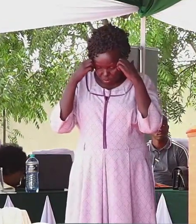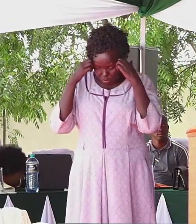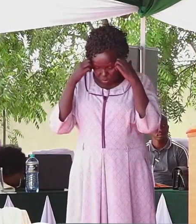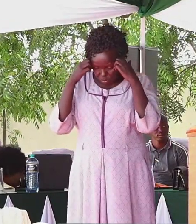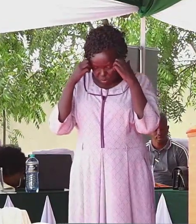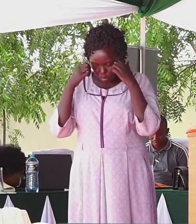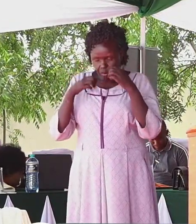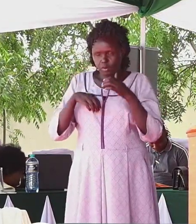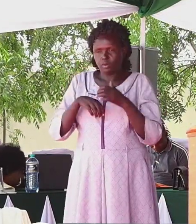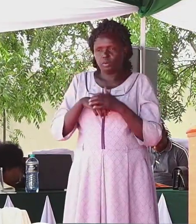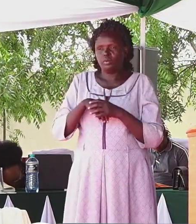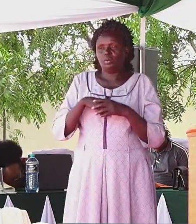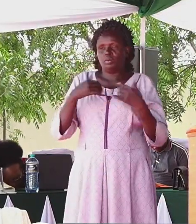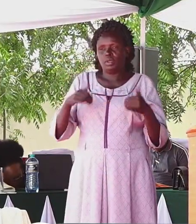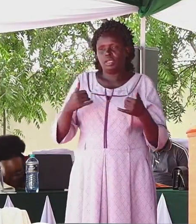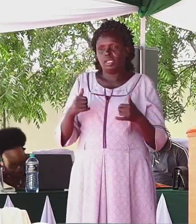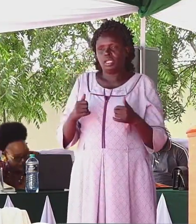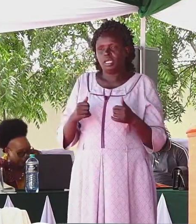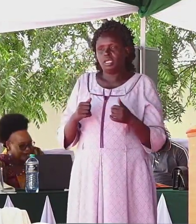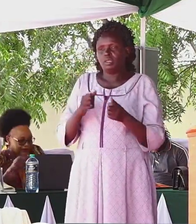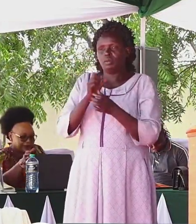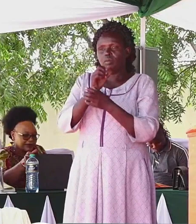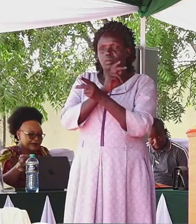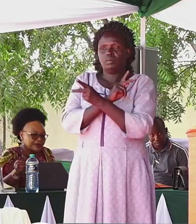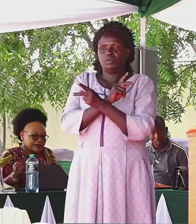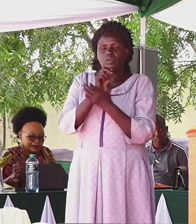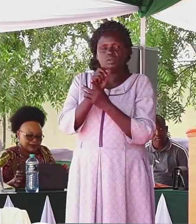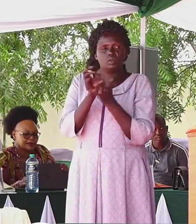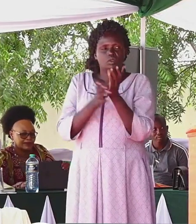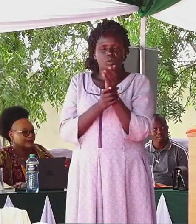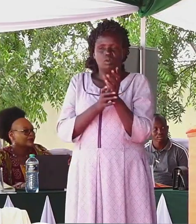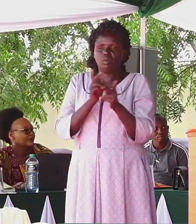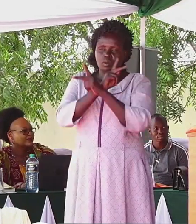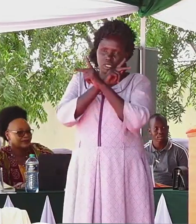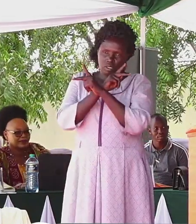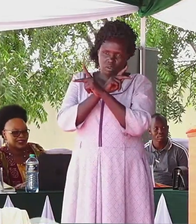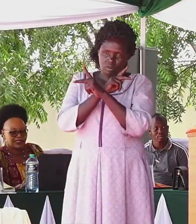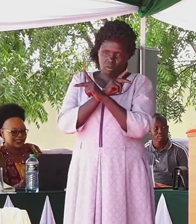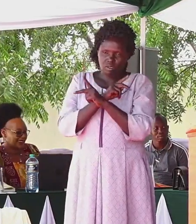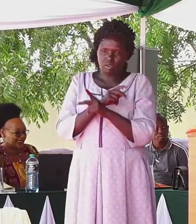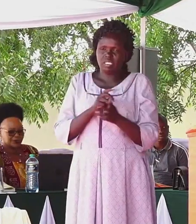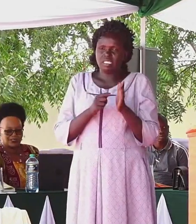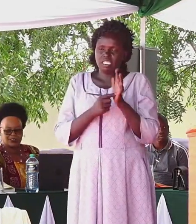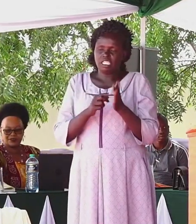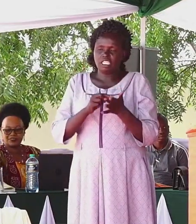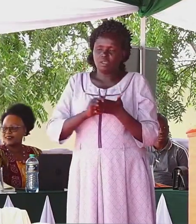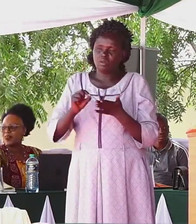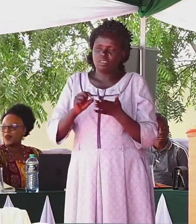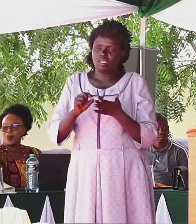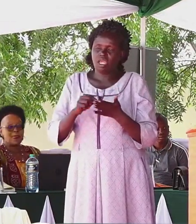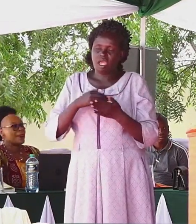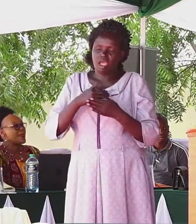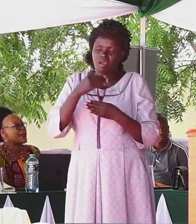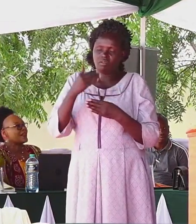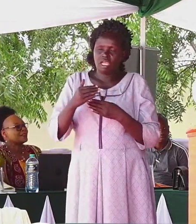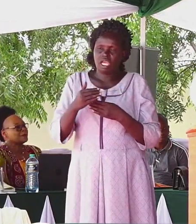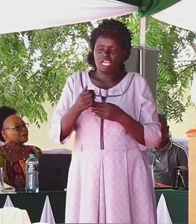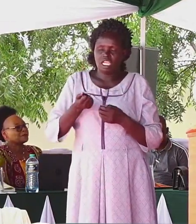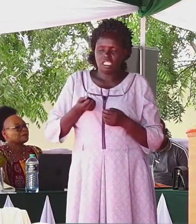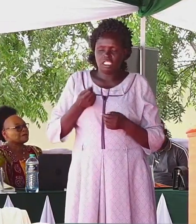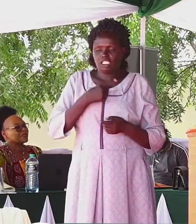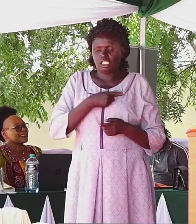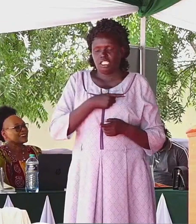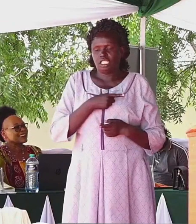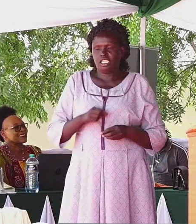social protection to give her keynotes, and thereafter she will now present